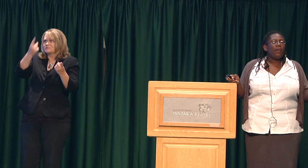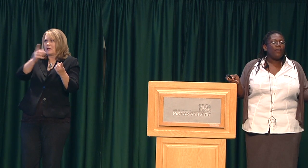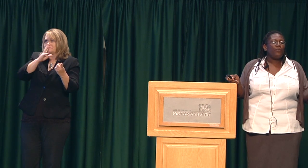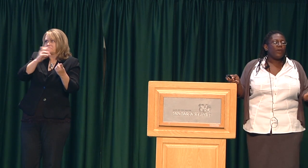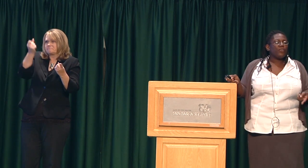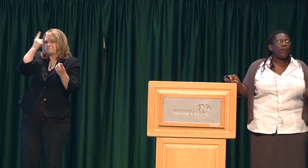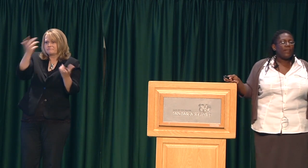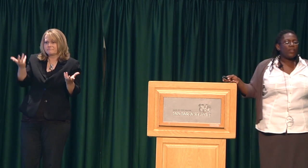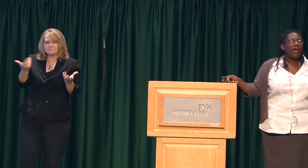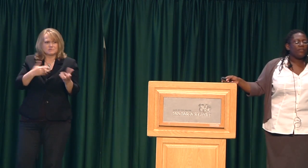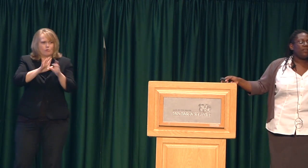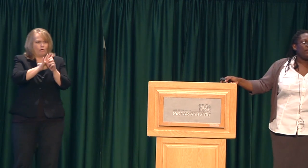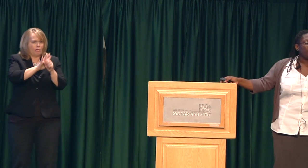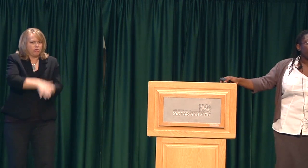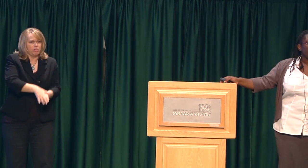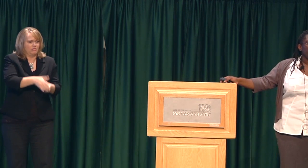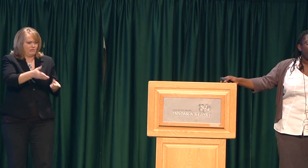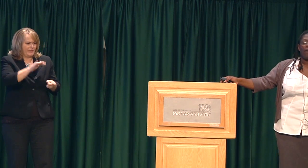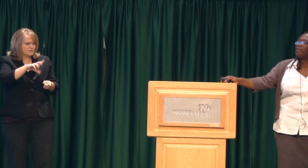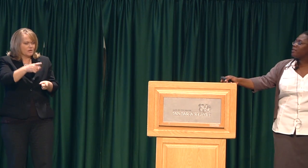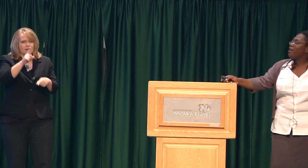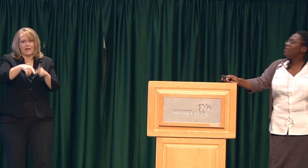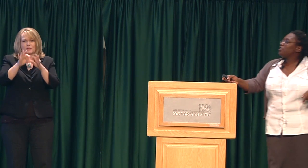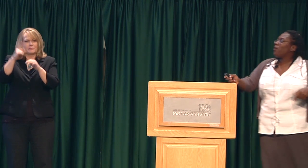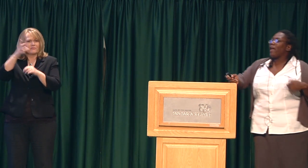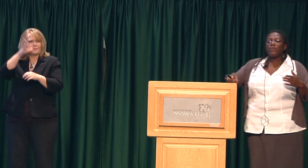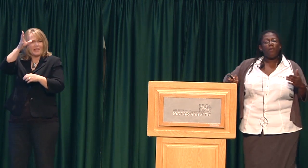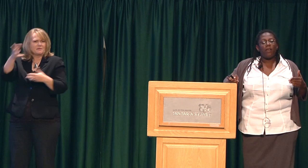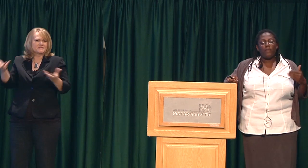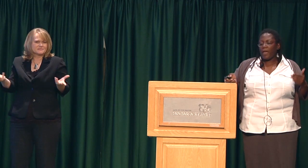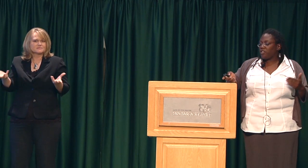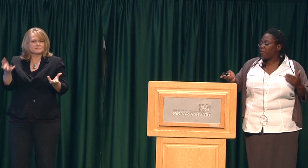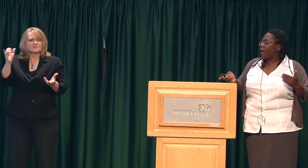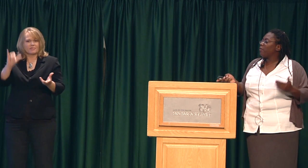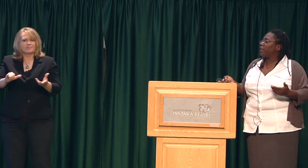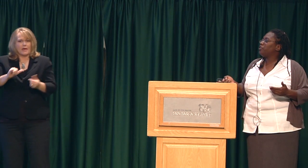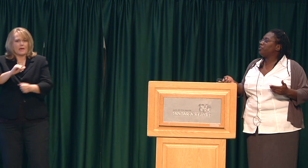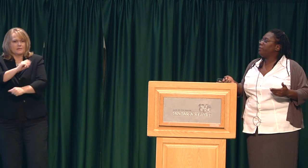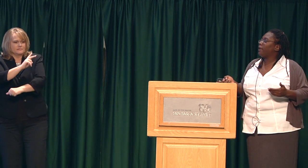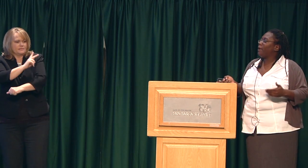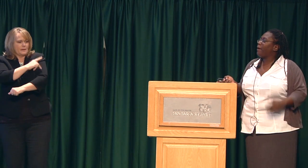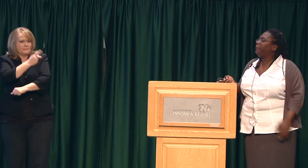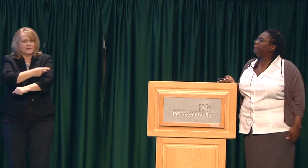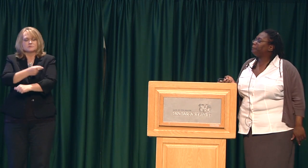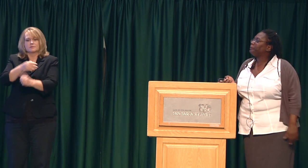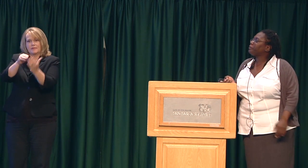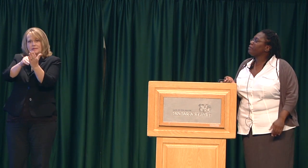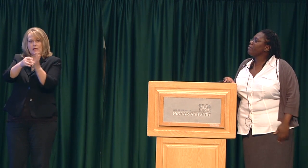it's putting undue pressure on that child to interpret for the parents. So that was part of the patient-provider relationship that came